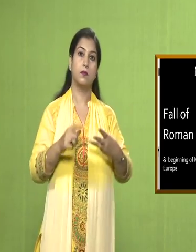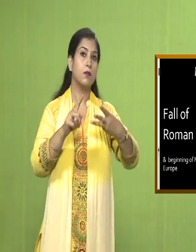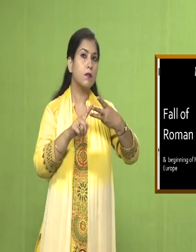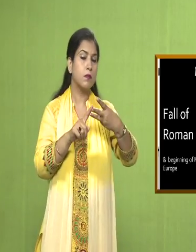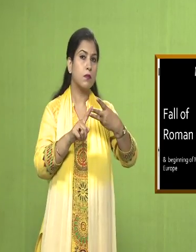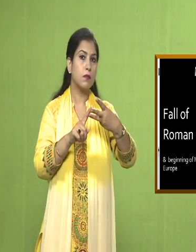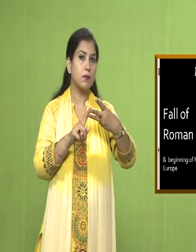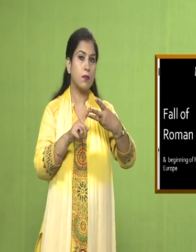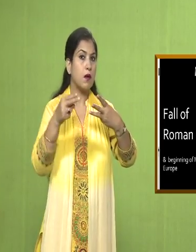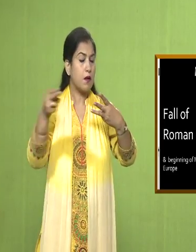What are those names?